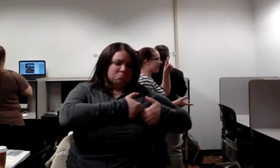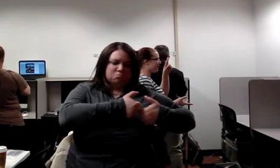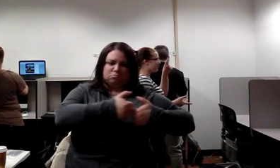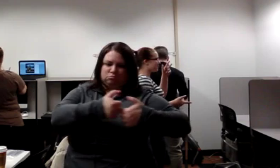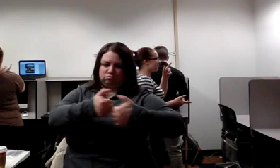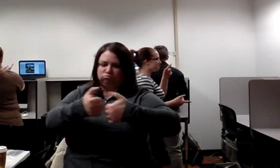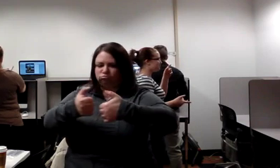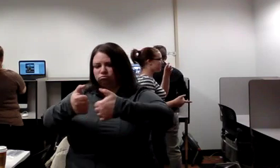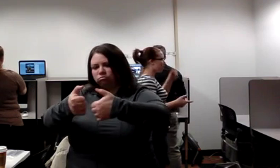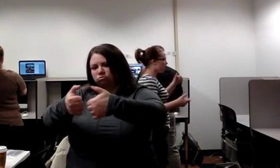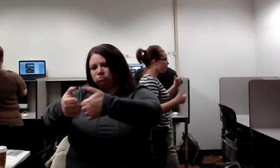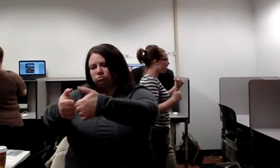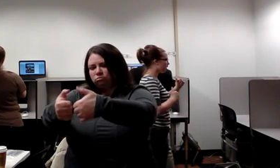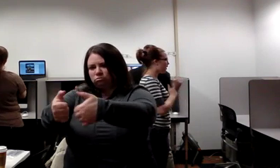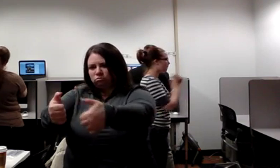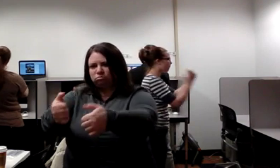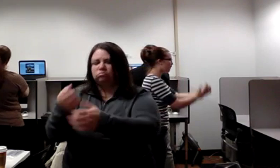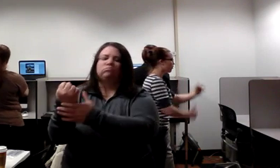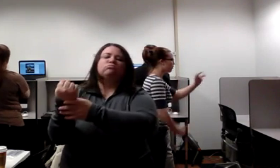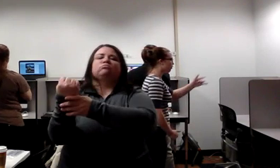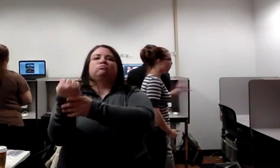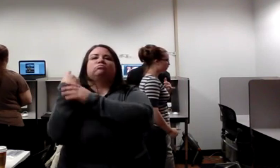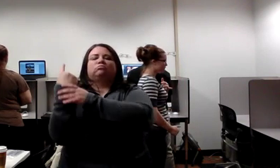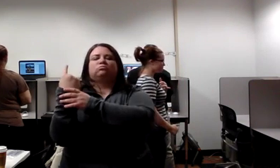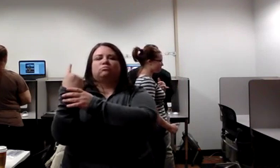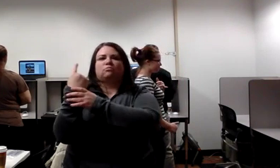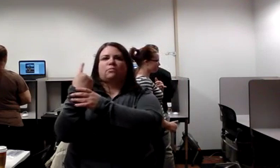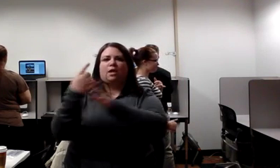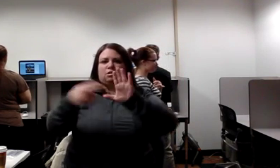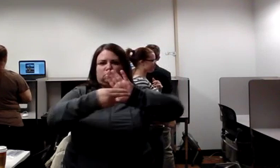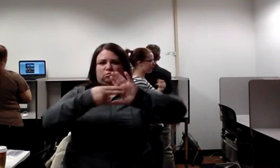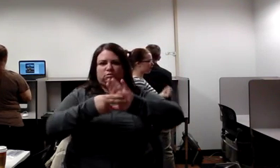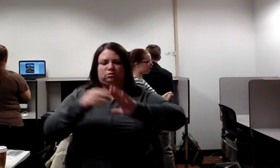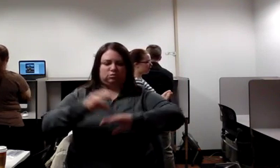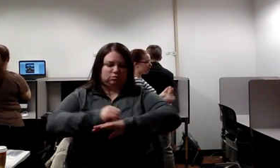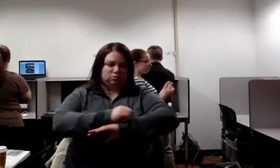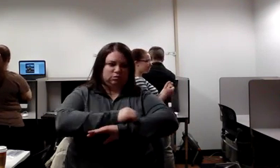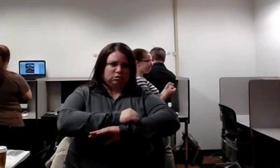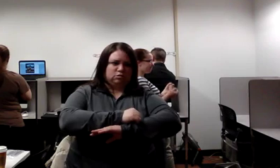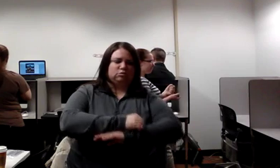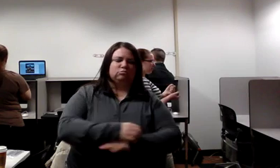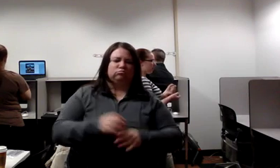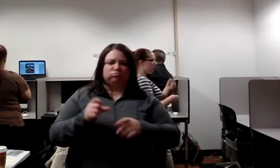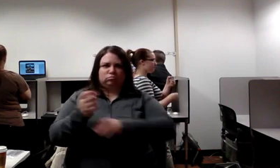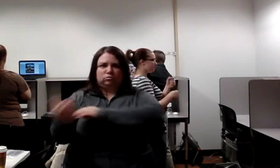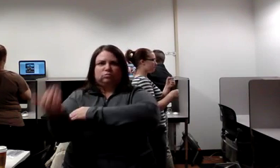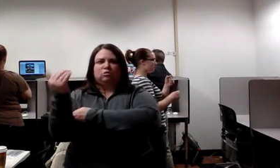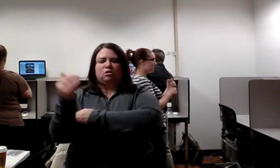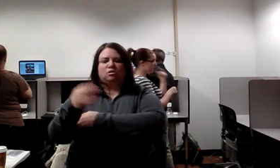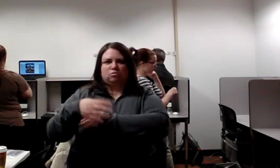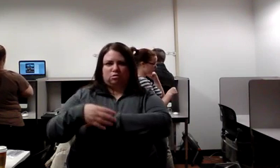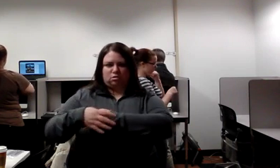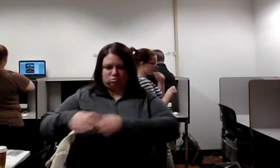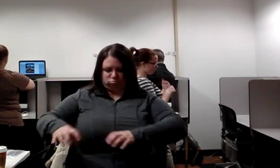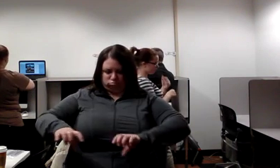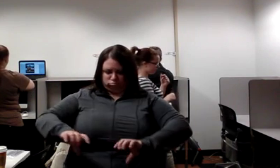I was diagnosed with cancer. I had a scan at 7:30 in the morning, and it clearly showed a tumor on my